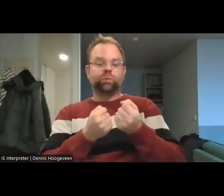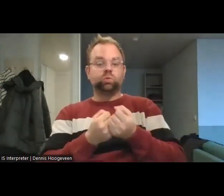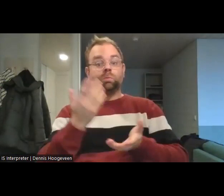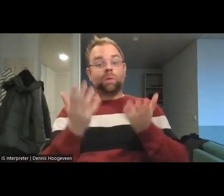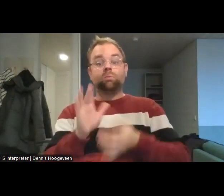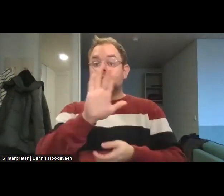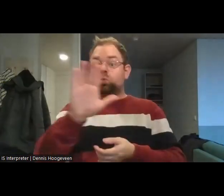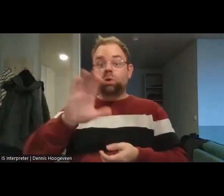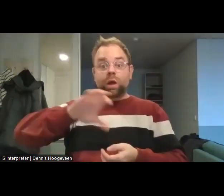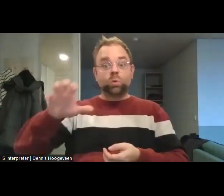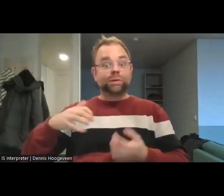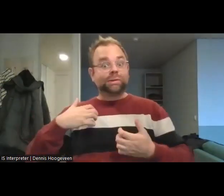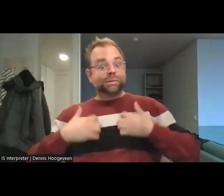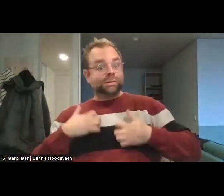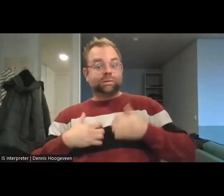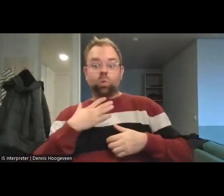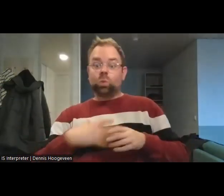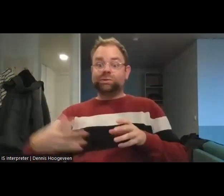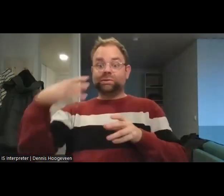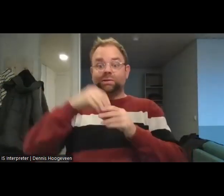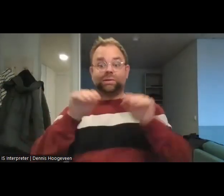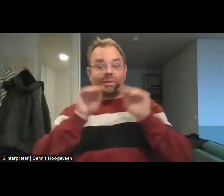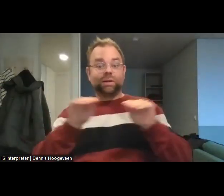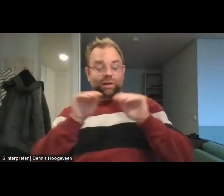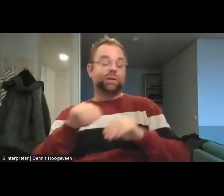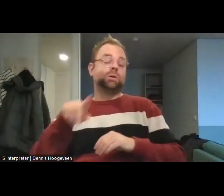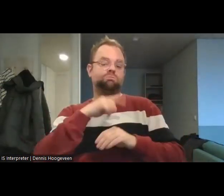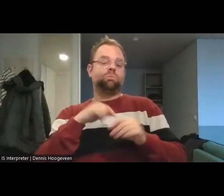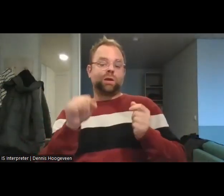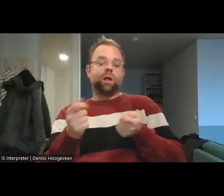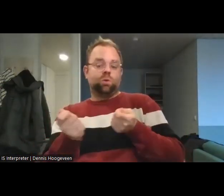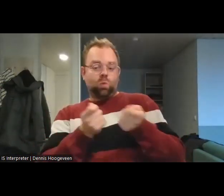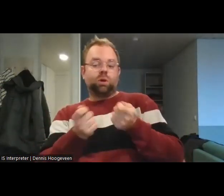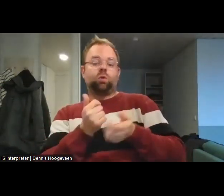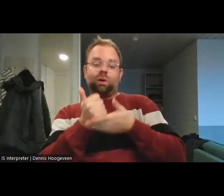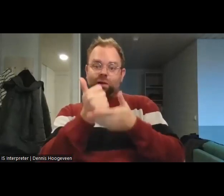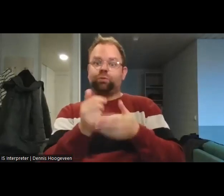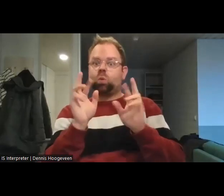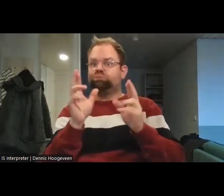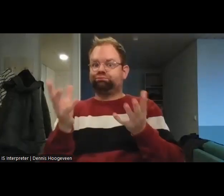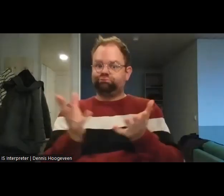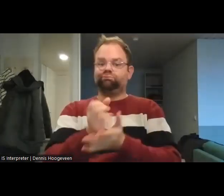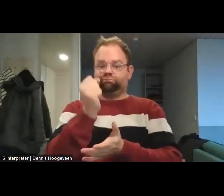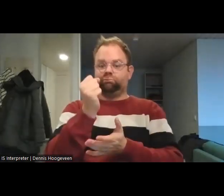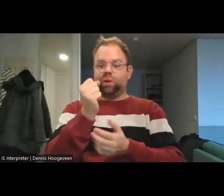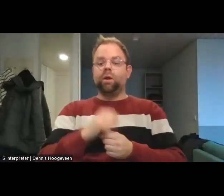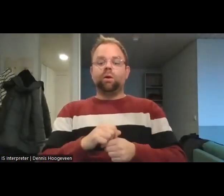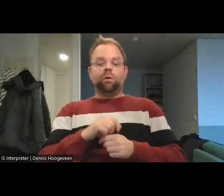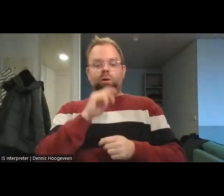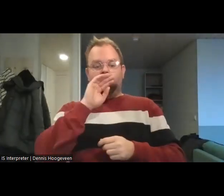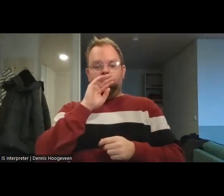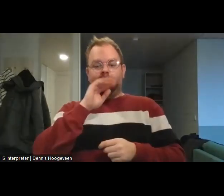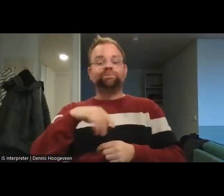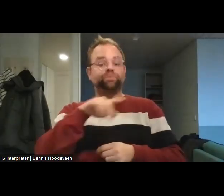as well, helping a delegation of refugees with disabilities